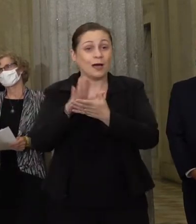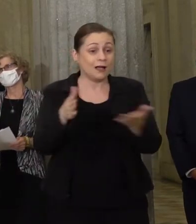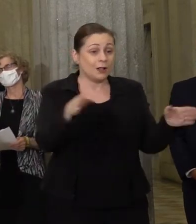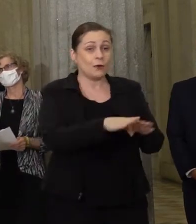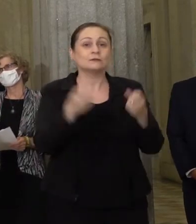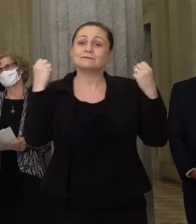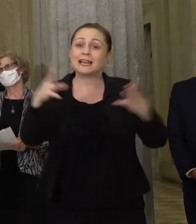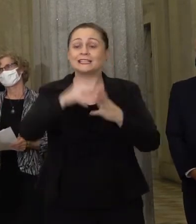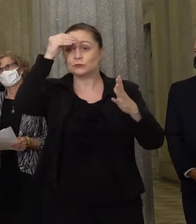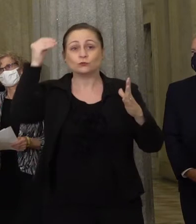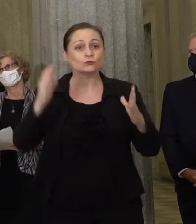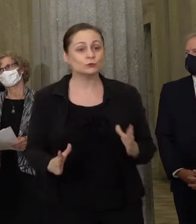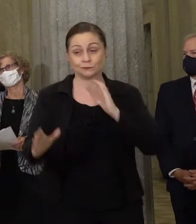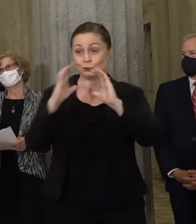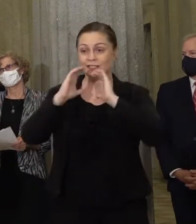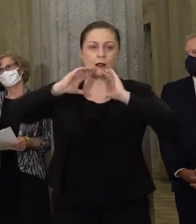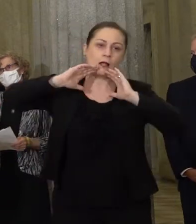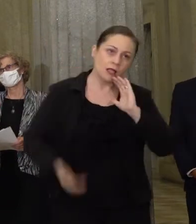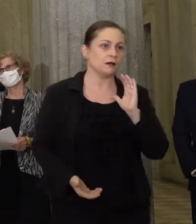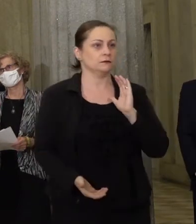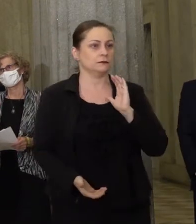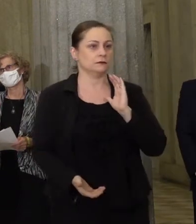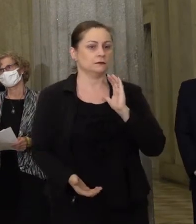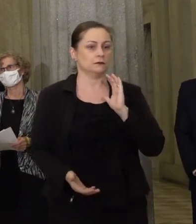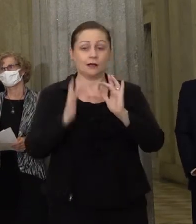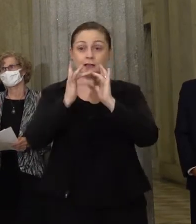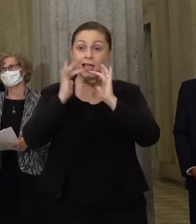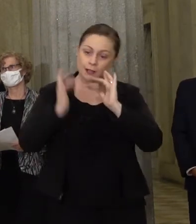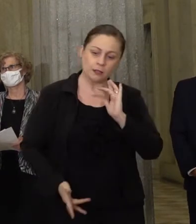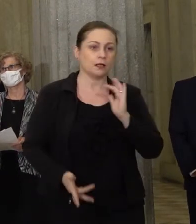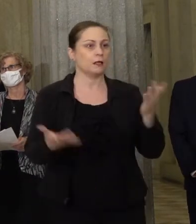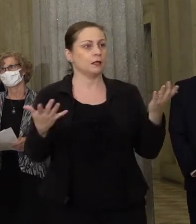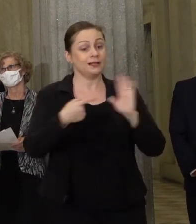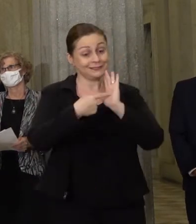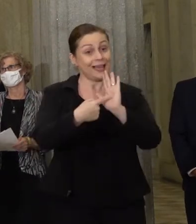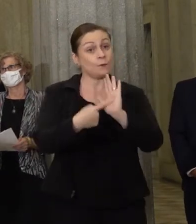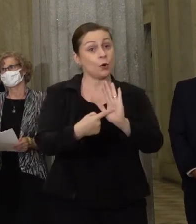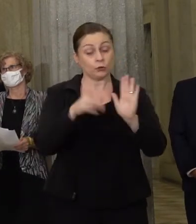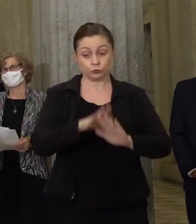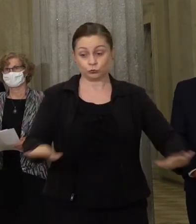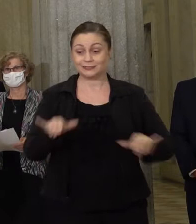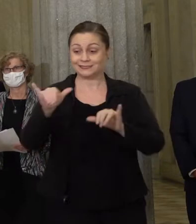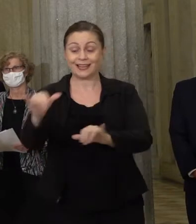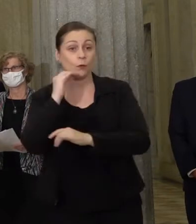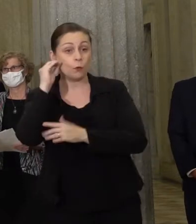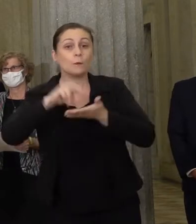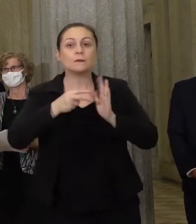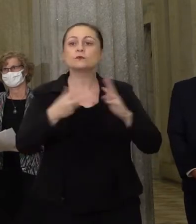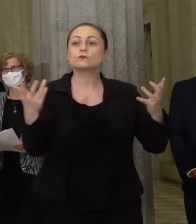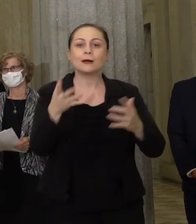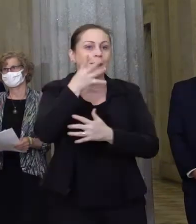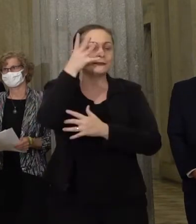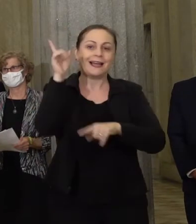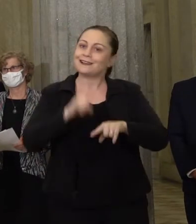students have been lost to communication, and this is just an example. And when the children have to stay home, that means some of the parents can't go to